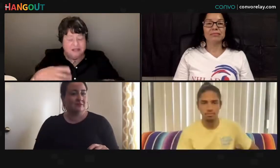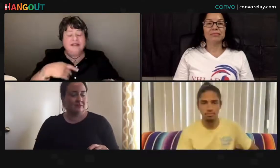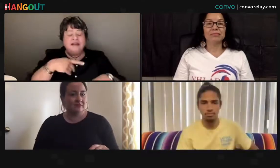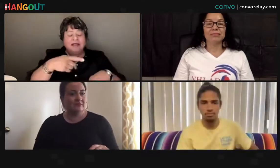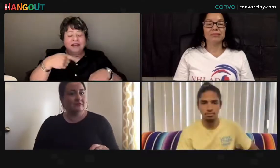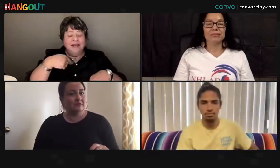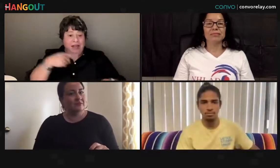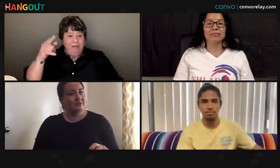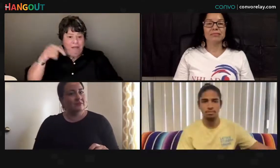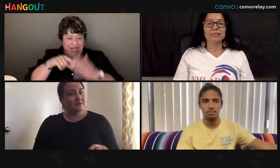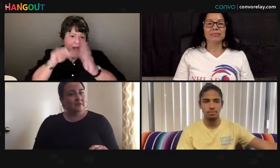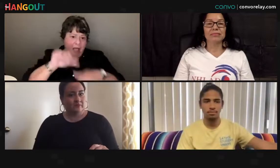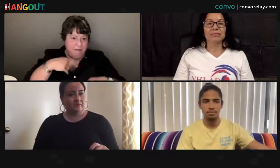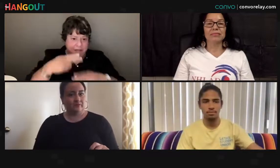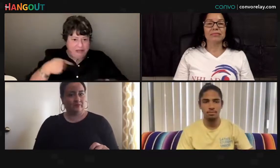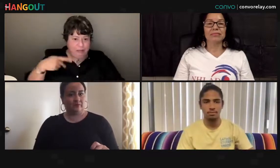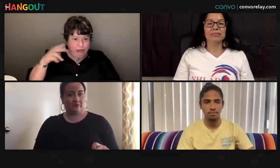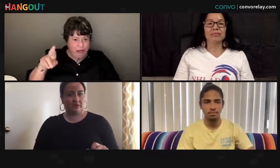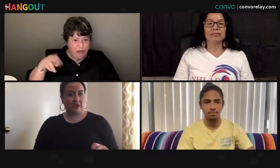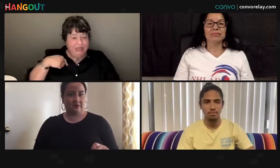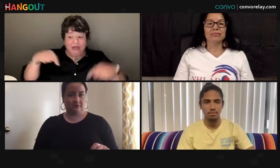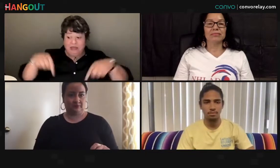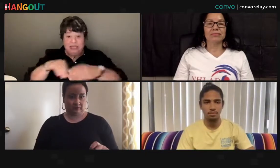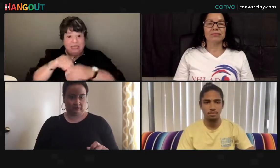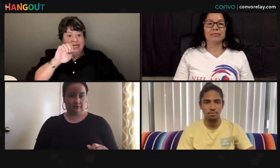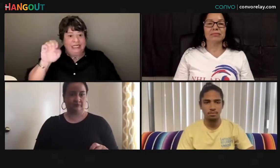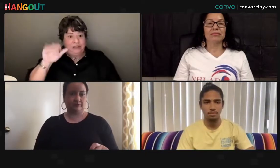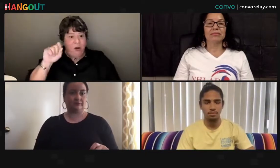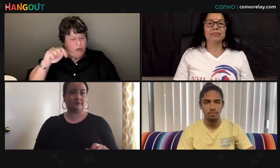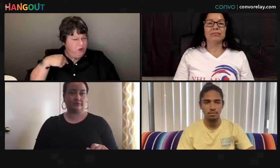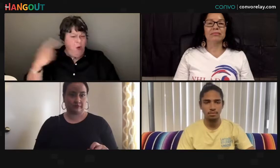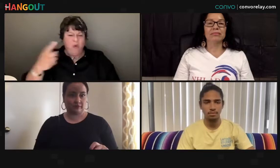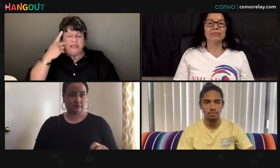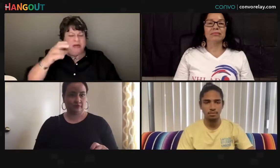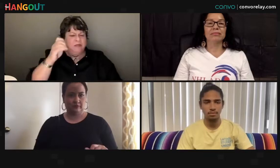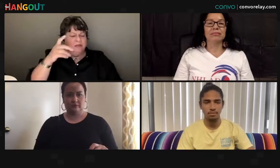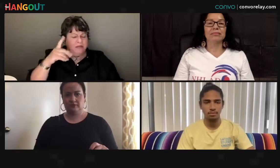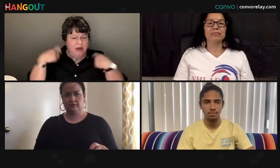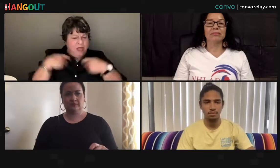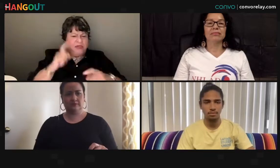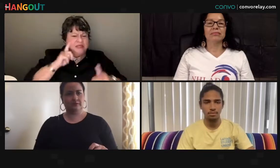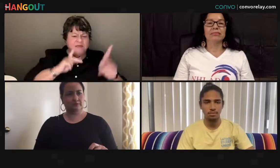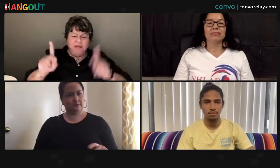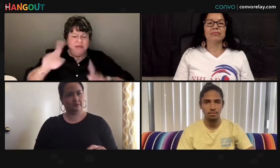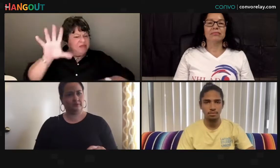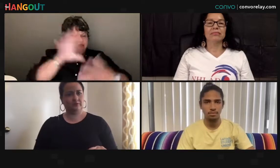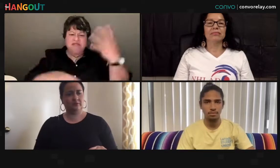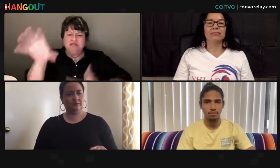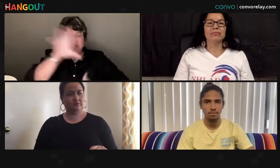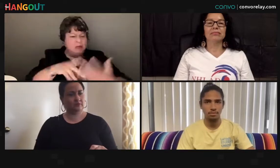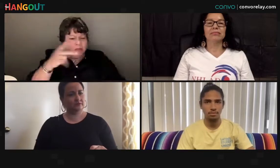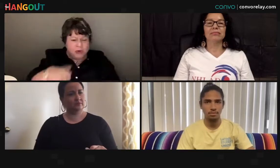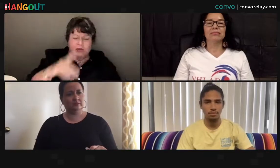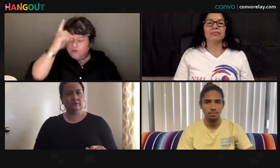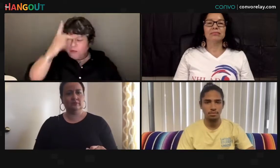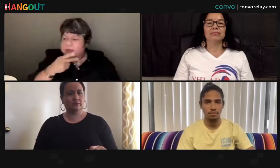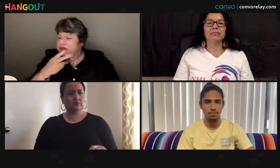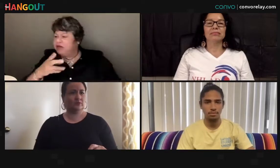Ivy here. So, and I mentioned I'm from Puerto Rico. Here on the East Coast, I see a lot of deaf individuals get